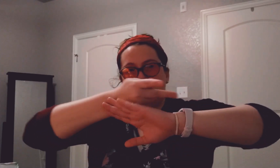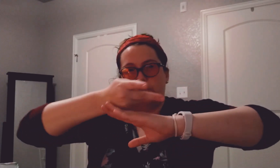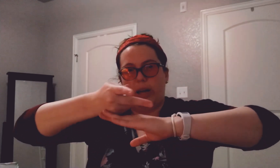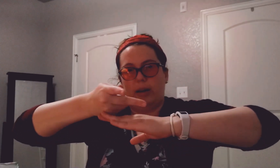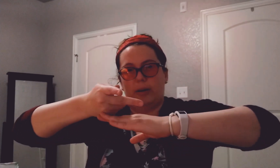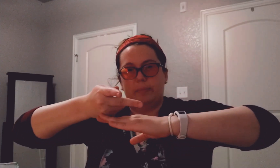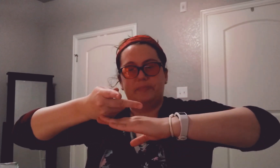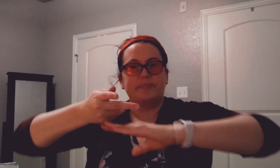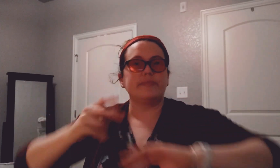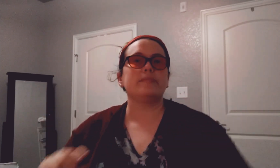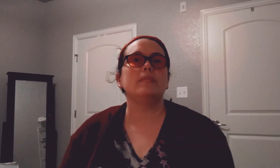back.